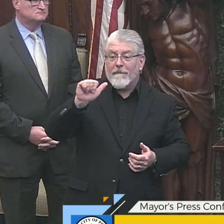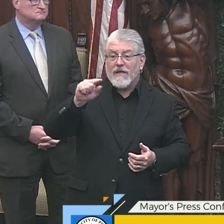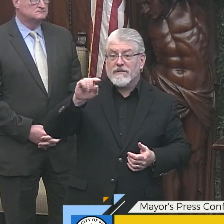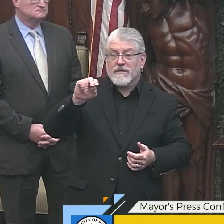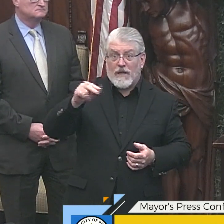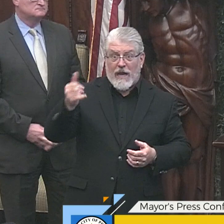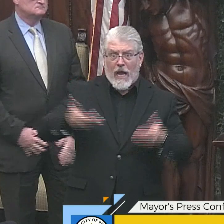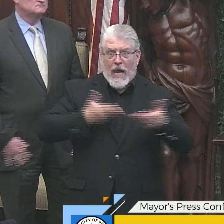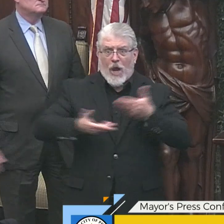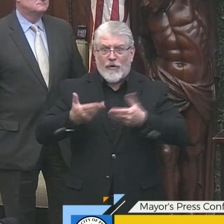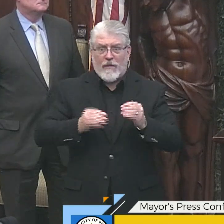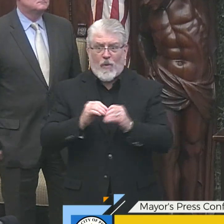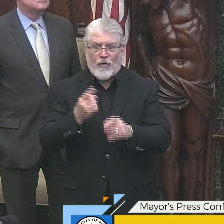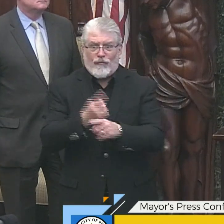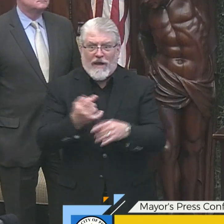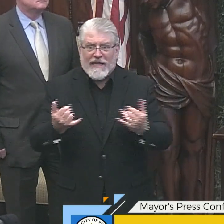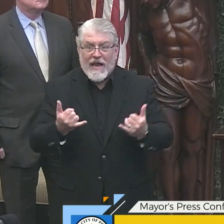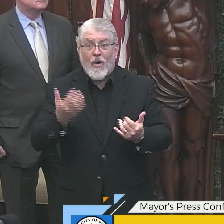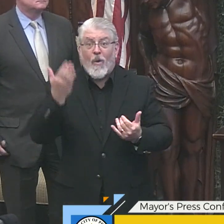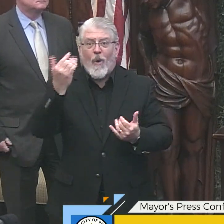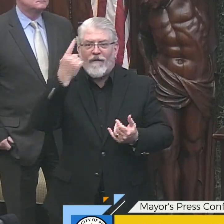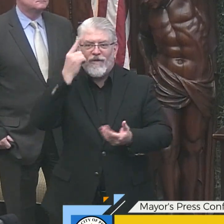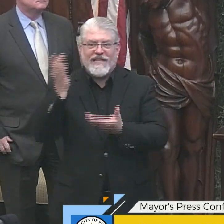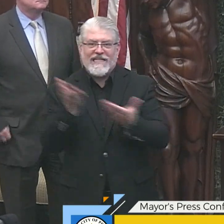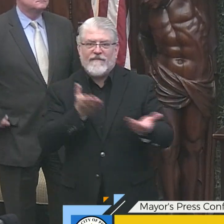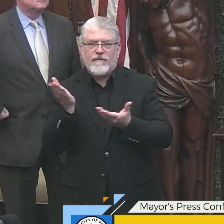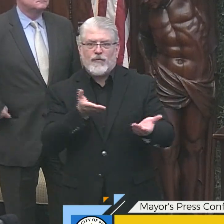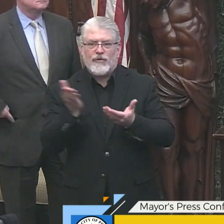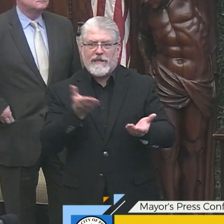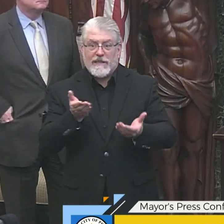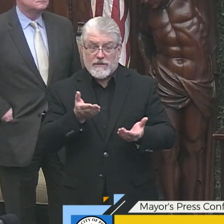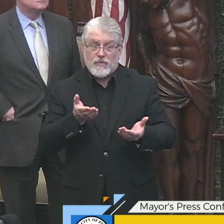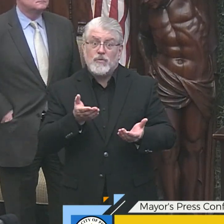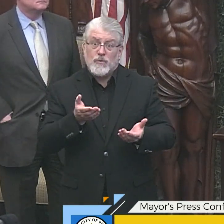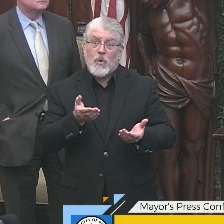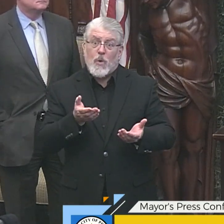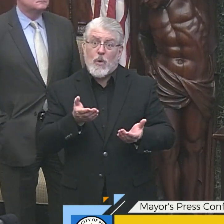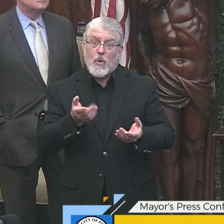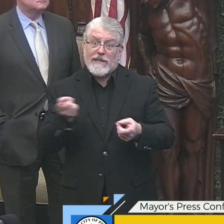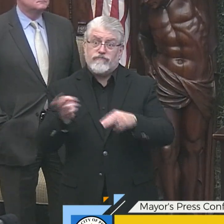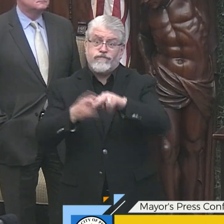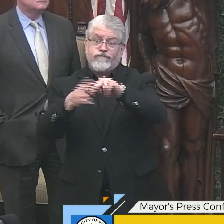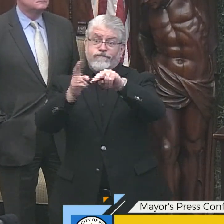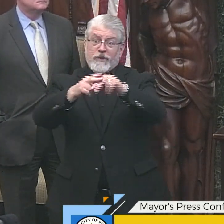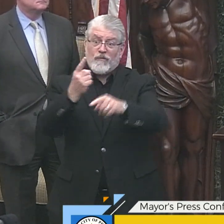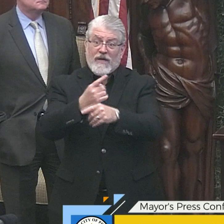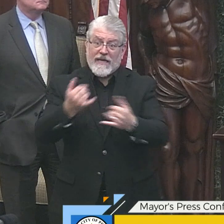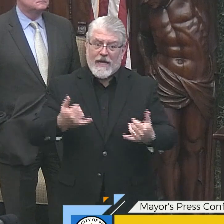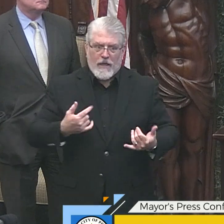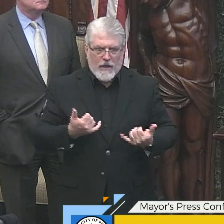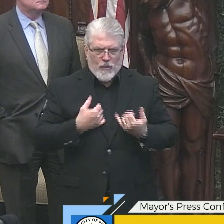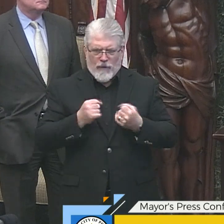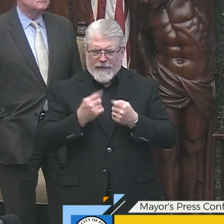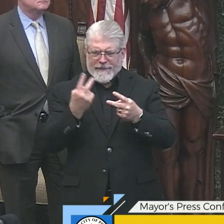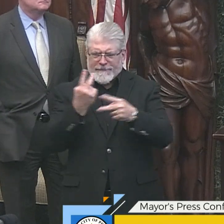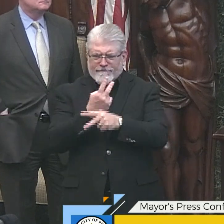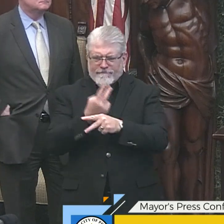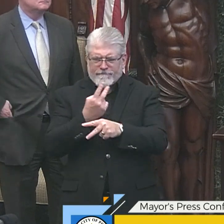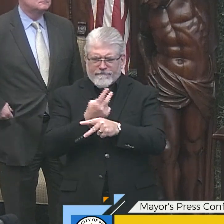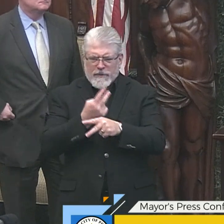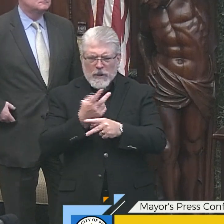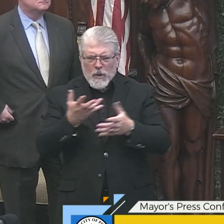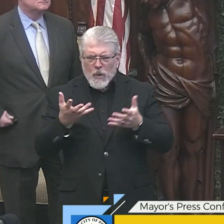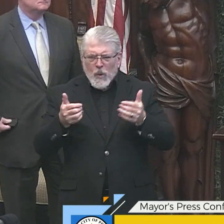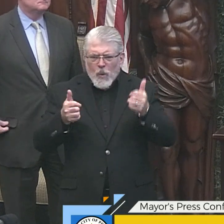delivery services essentially as well. And so I think we are trying to work through what resources